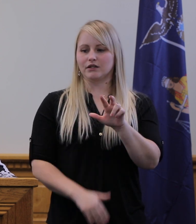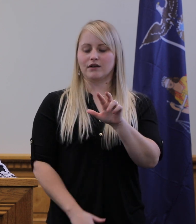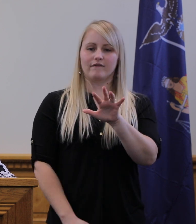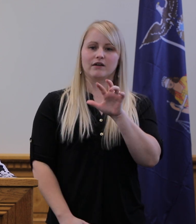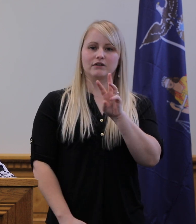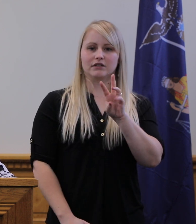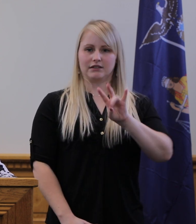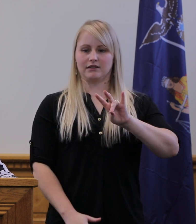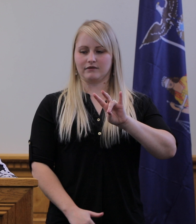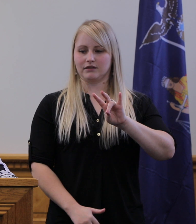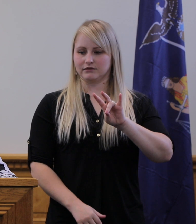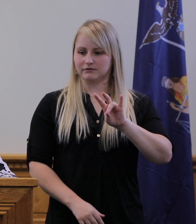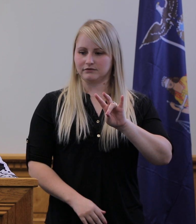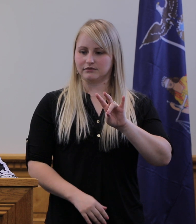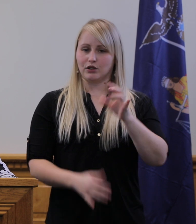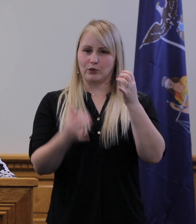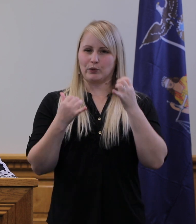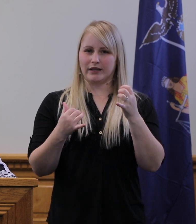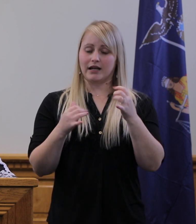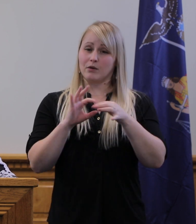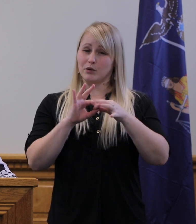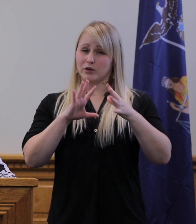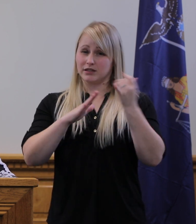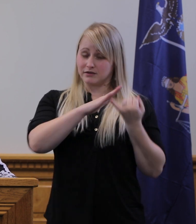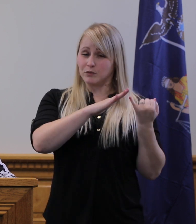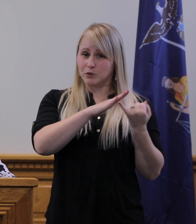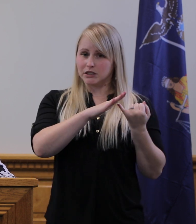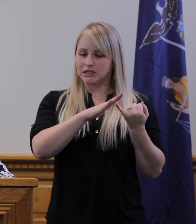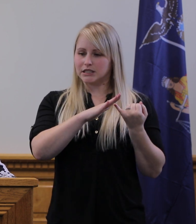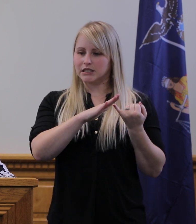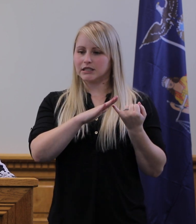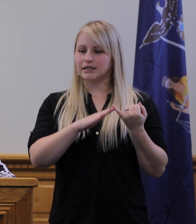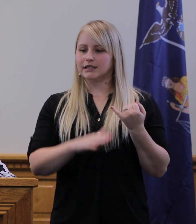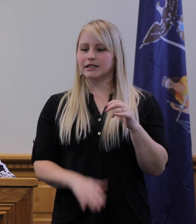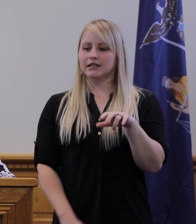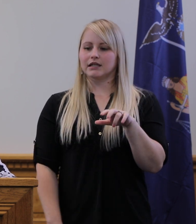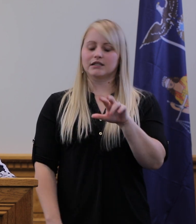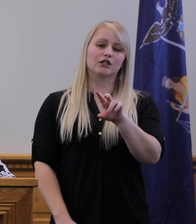isolation or quarantine. Antibody test results out of